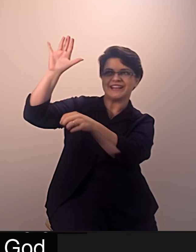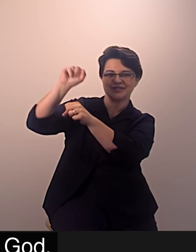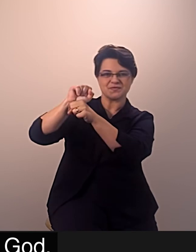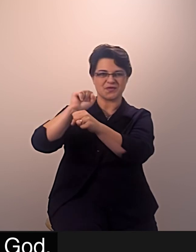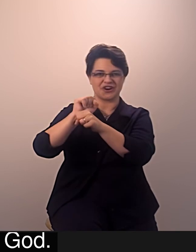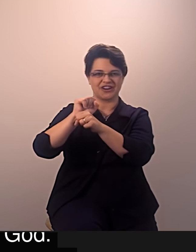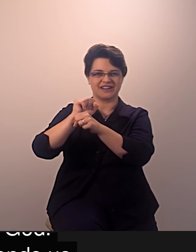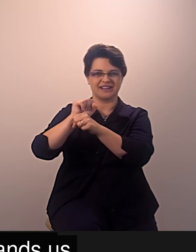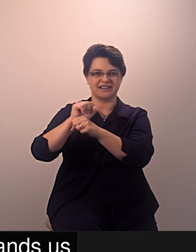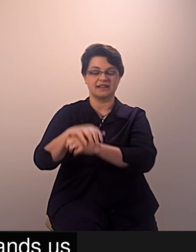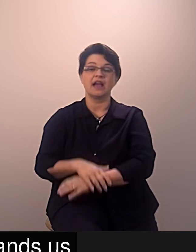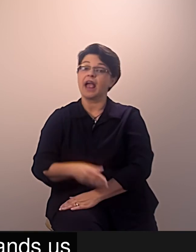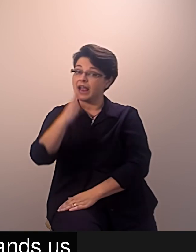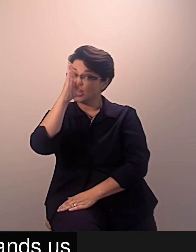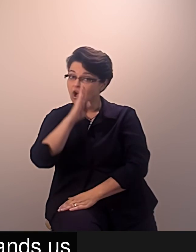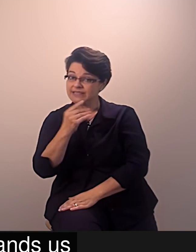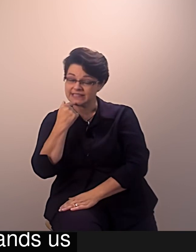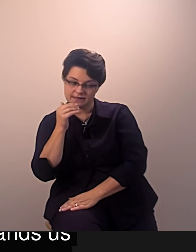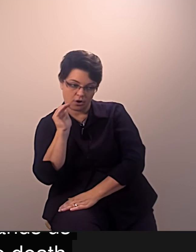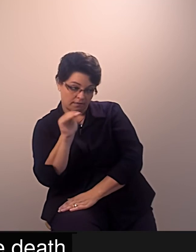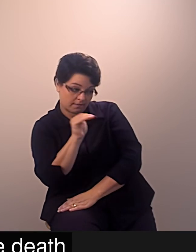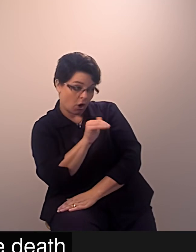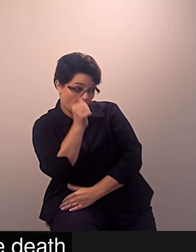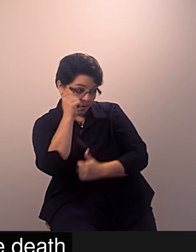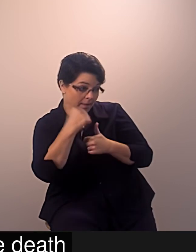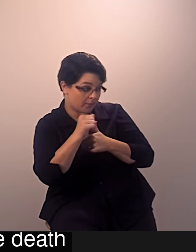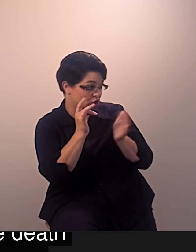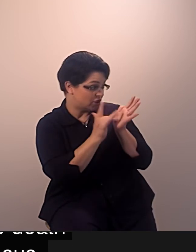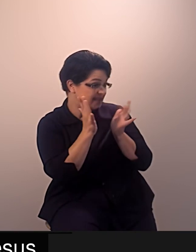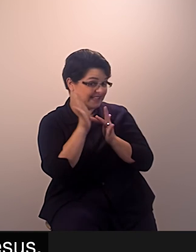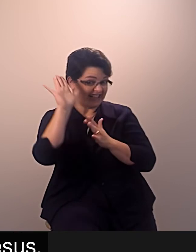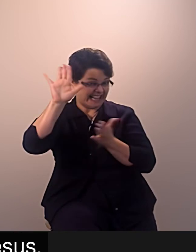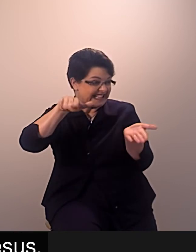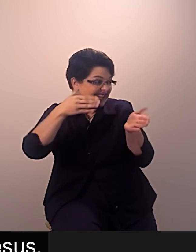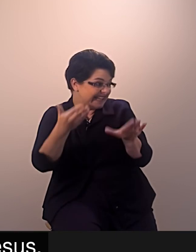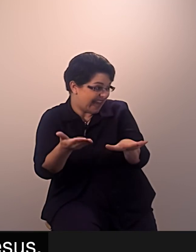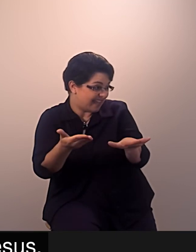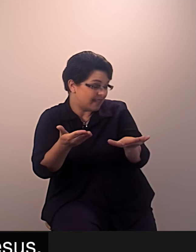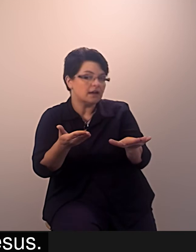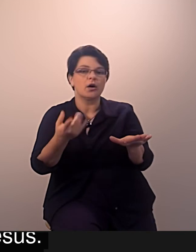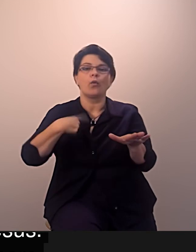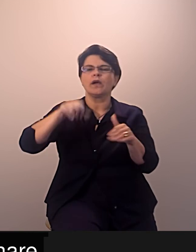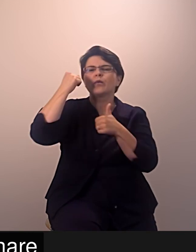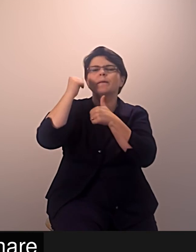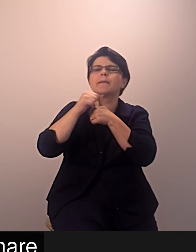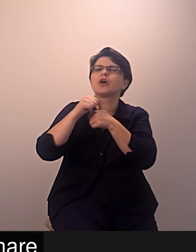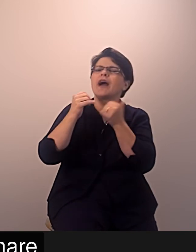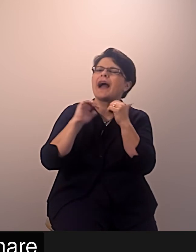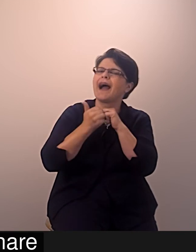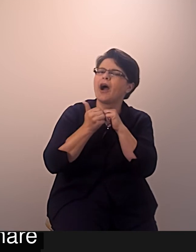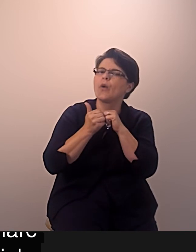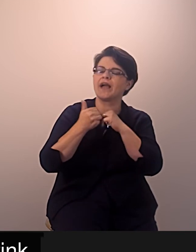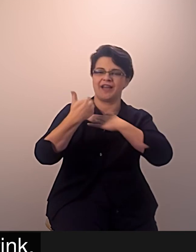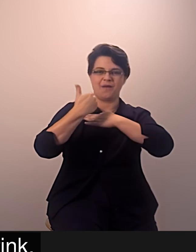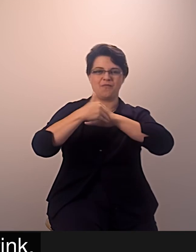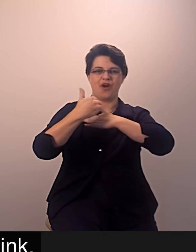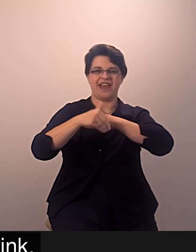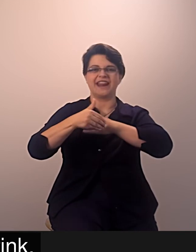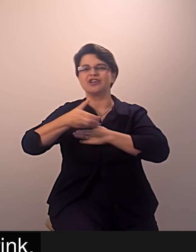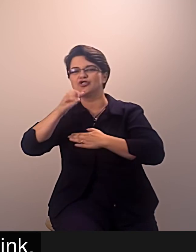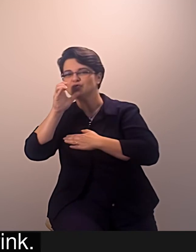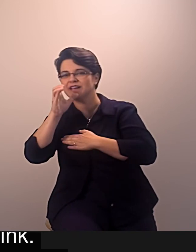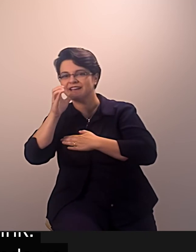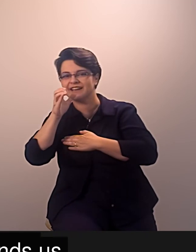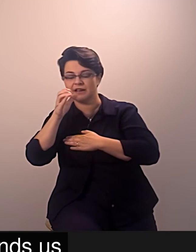commands us to remember the death of the Lord Jesus. His people share bread and drink. The bread reminds us of the body